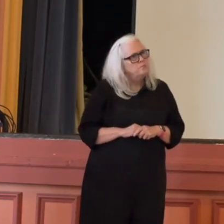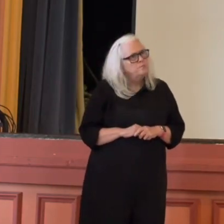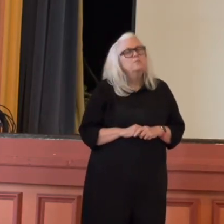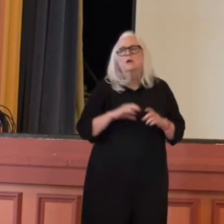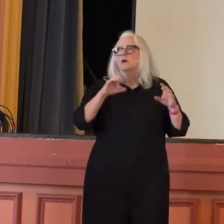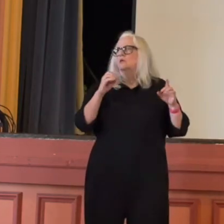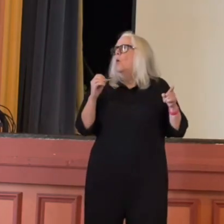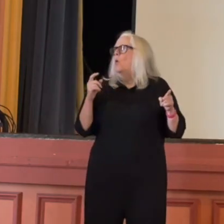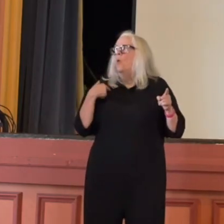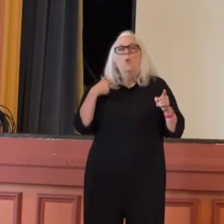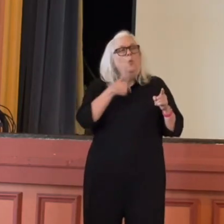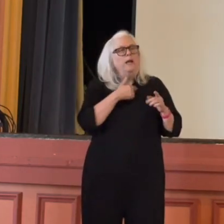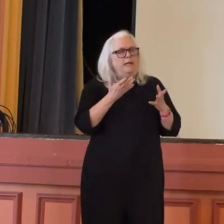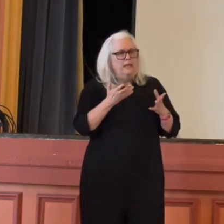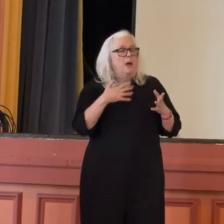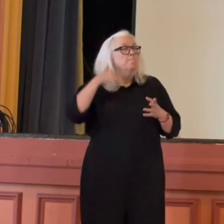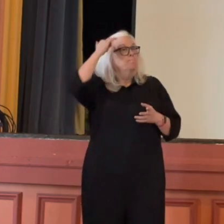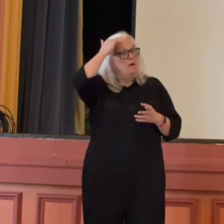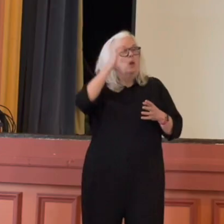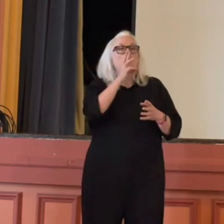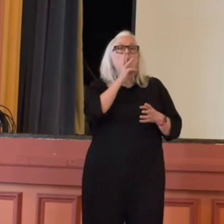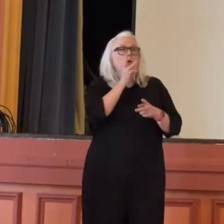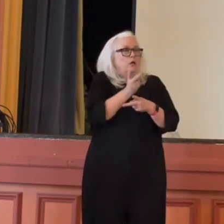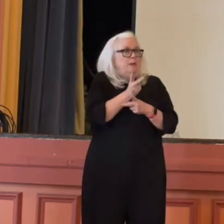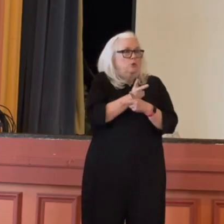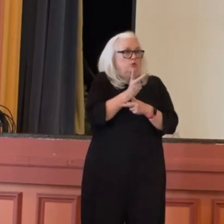So we work, Buffalo Waterkeepers